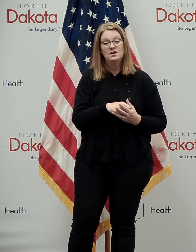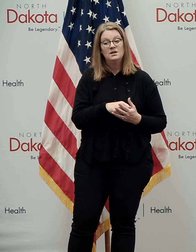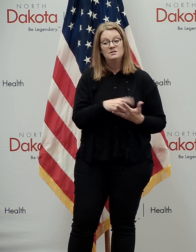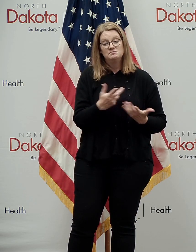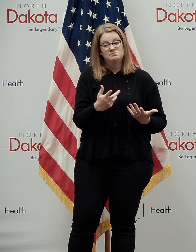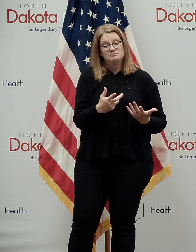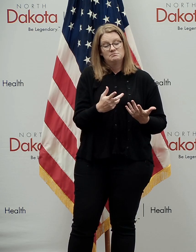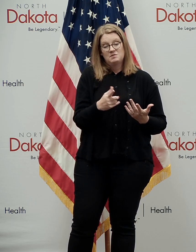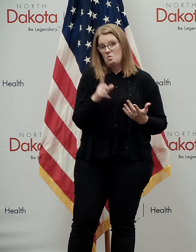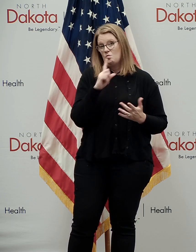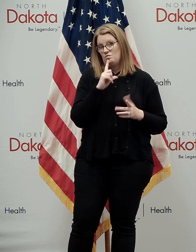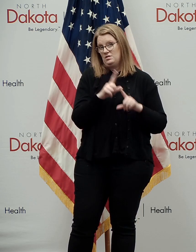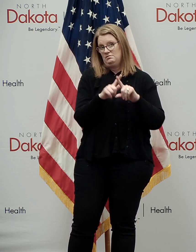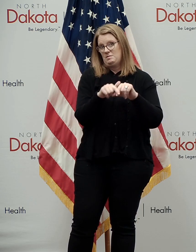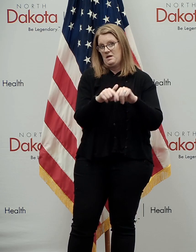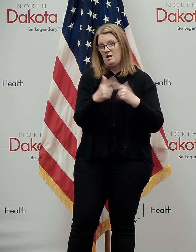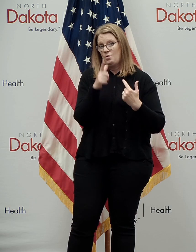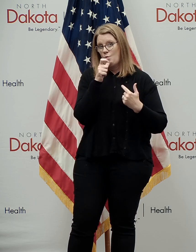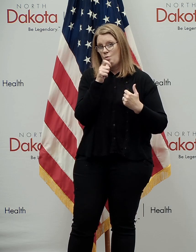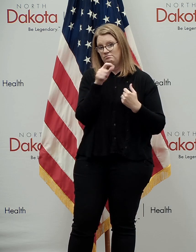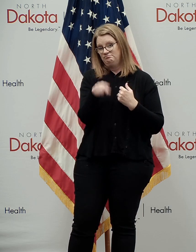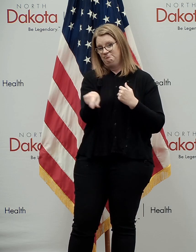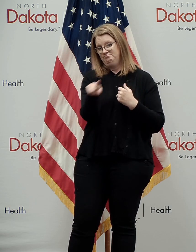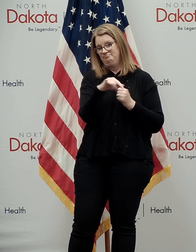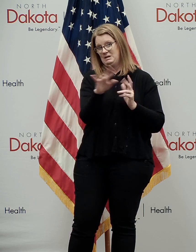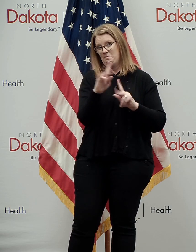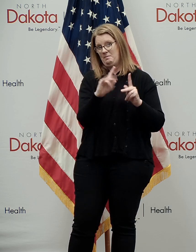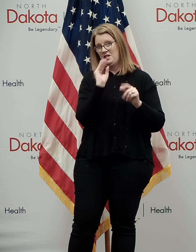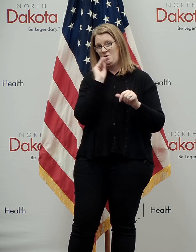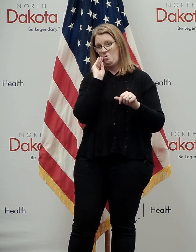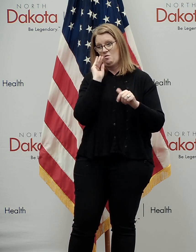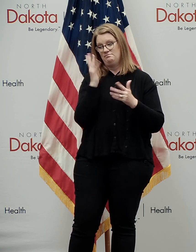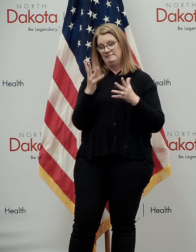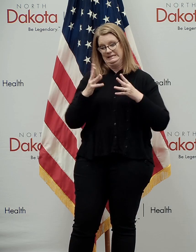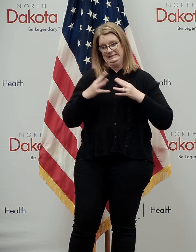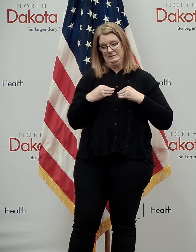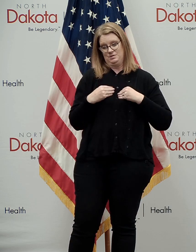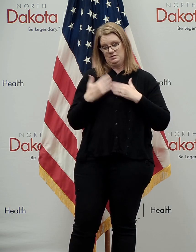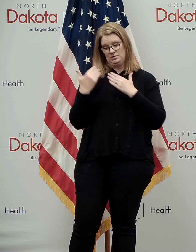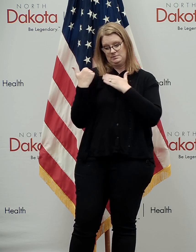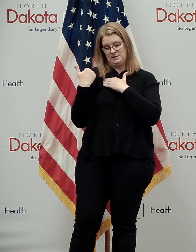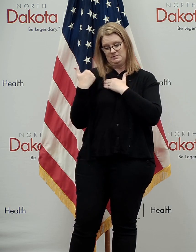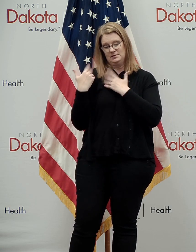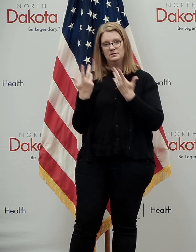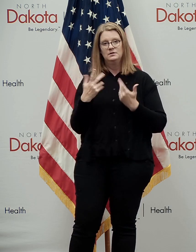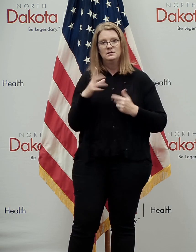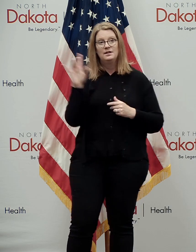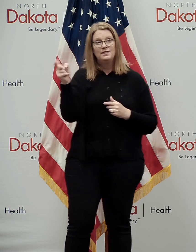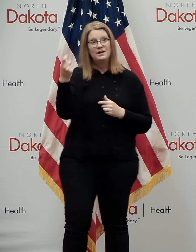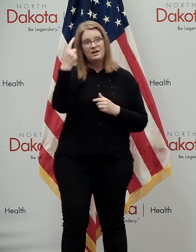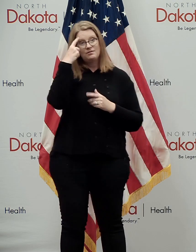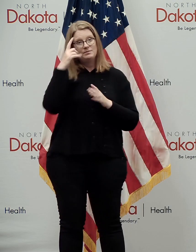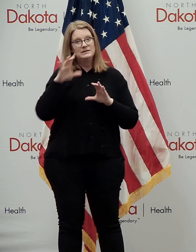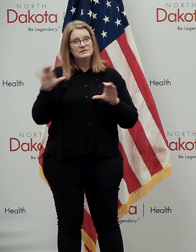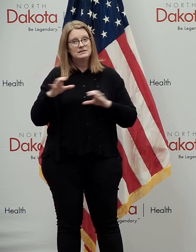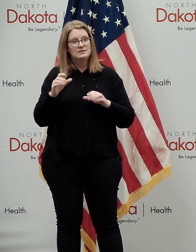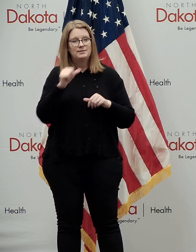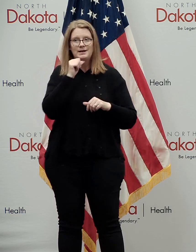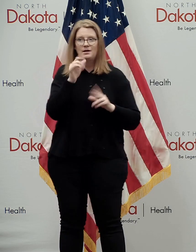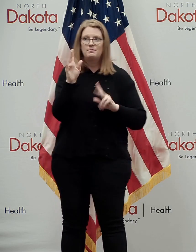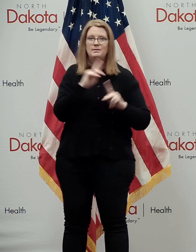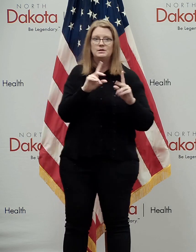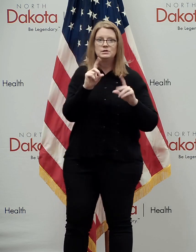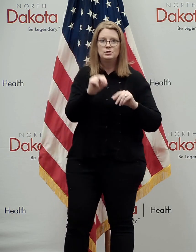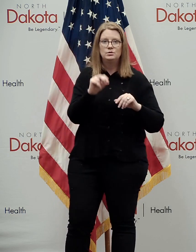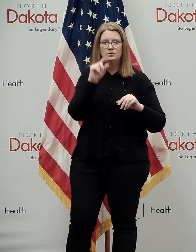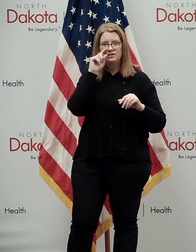on individual responsibility here in our state because it's again, it's not what the government says, it's what people do. But business